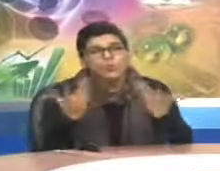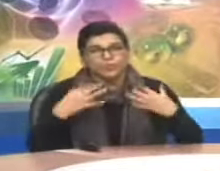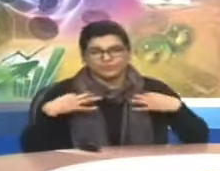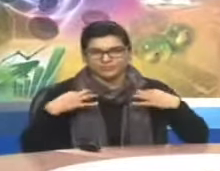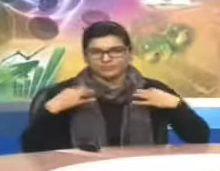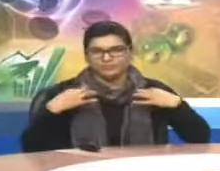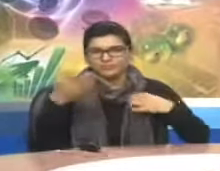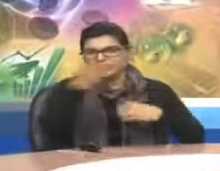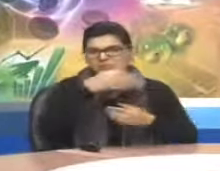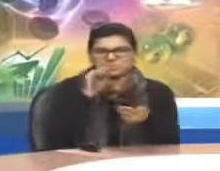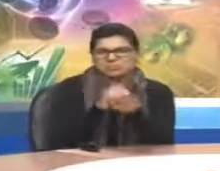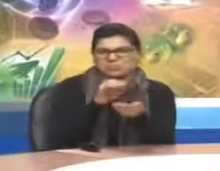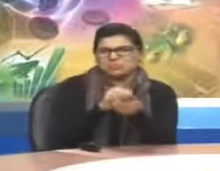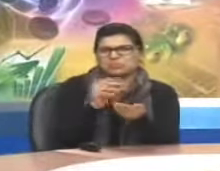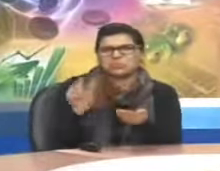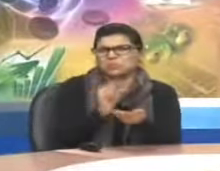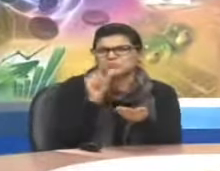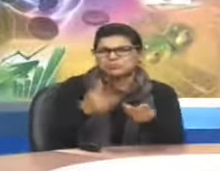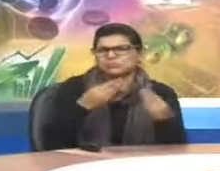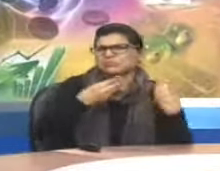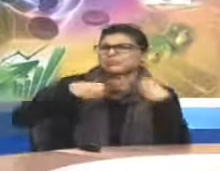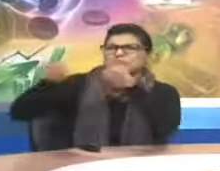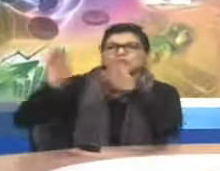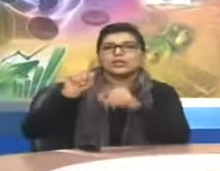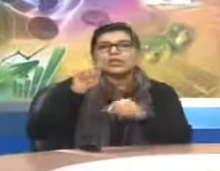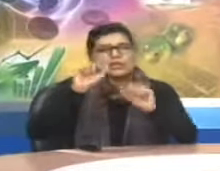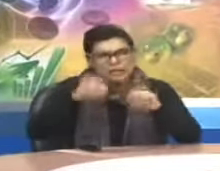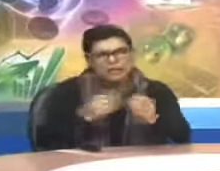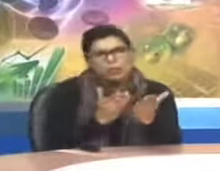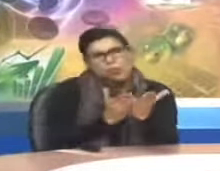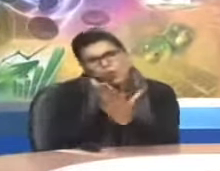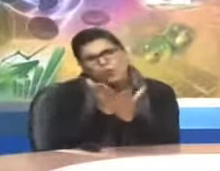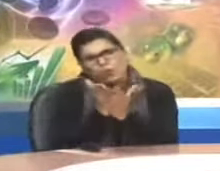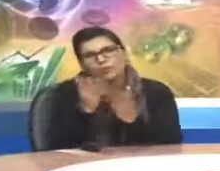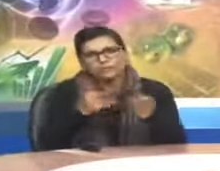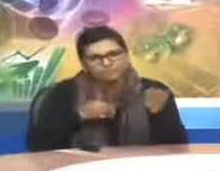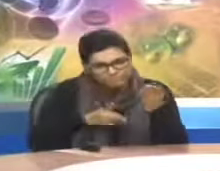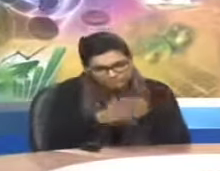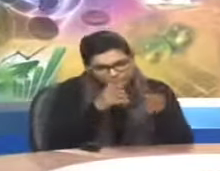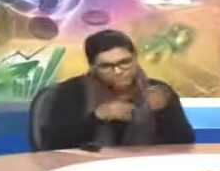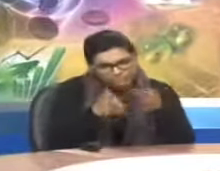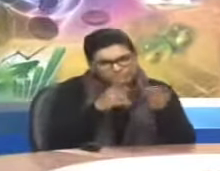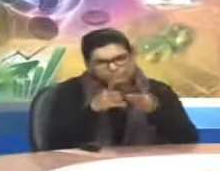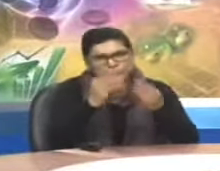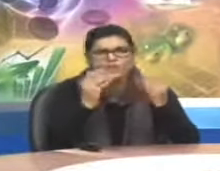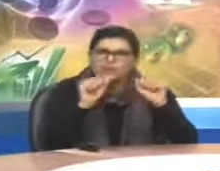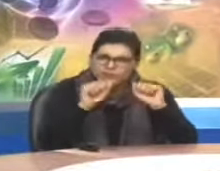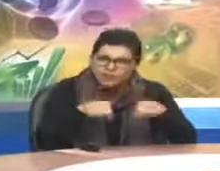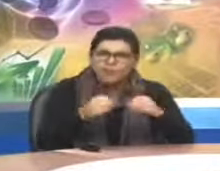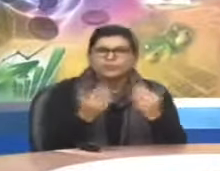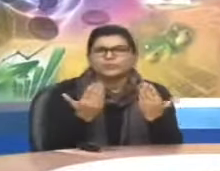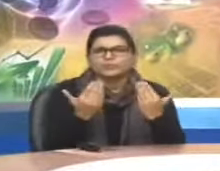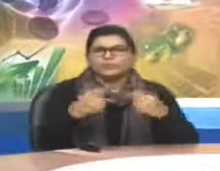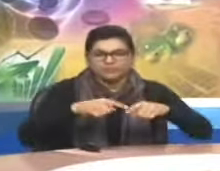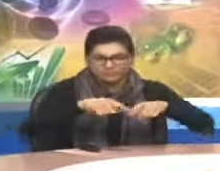sweets, and in the below picture you can see it is used